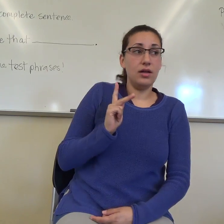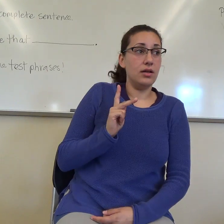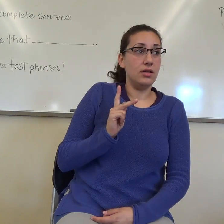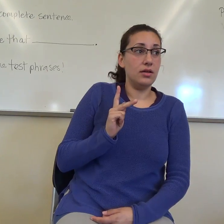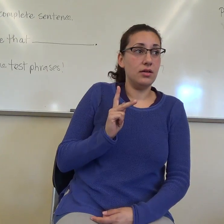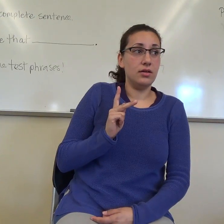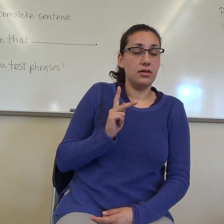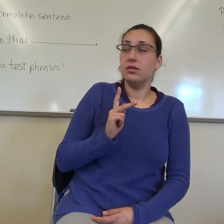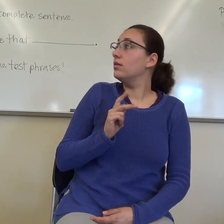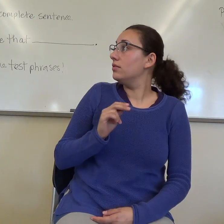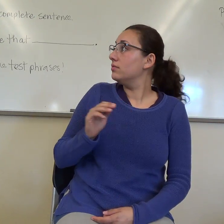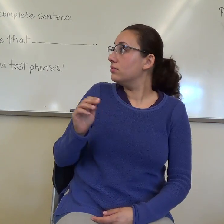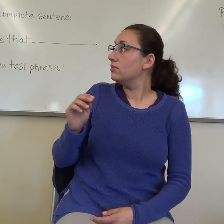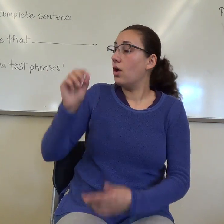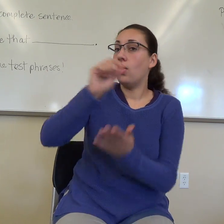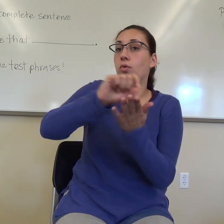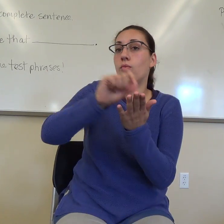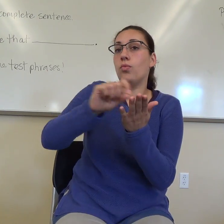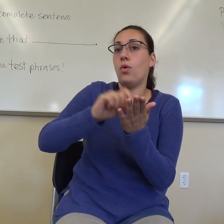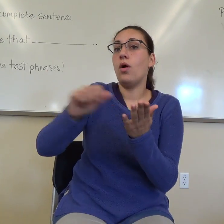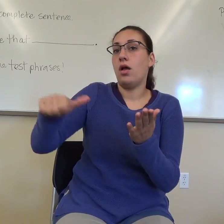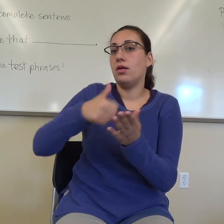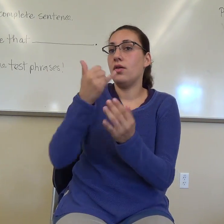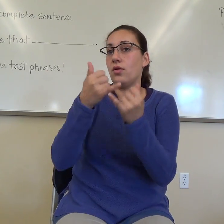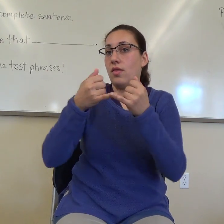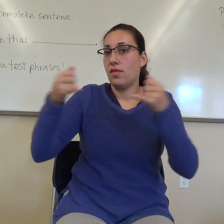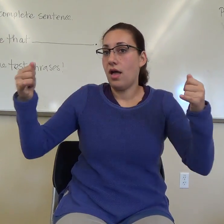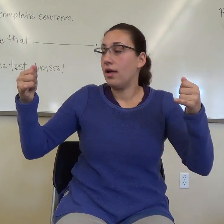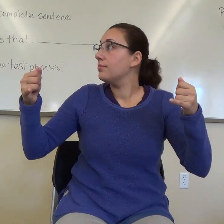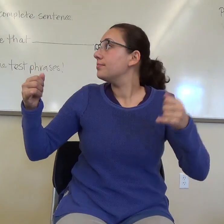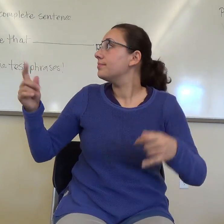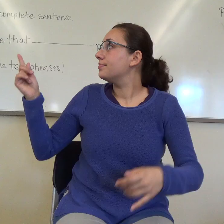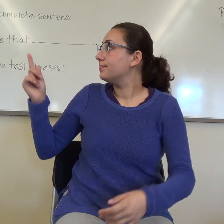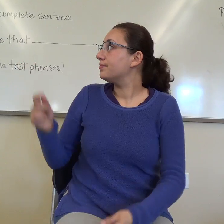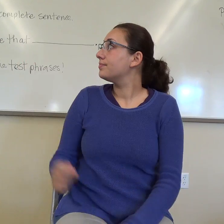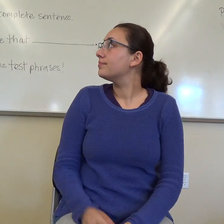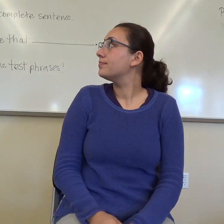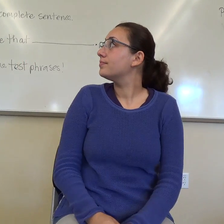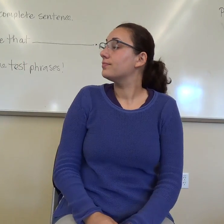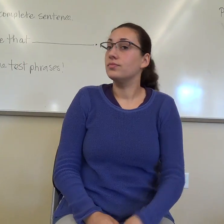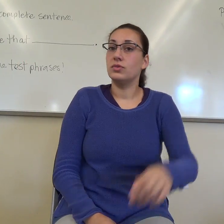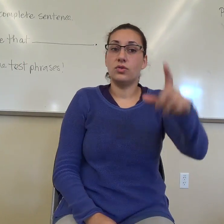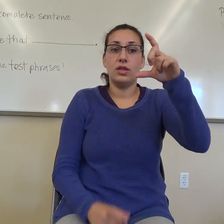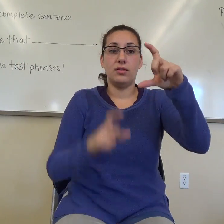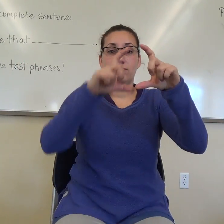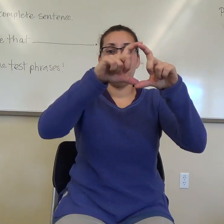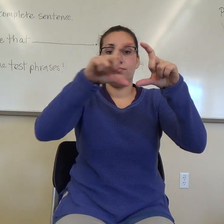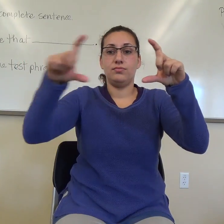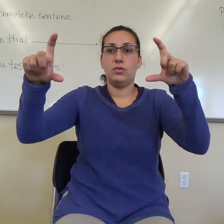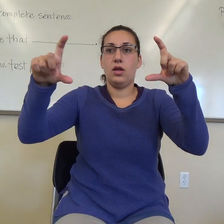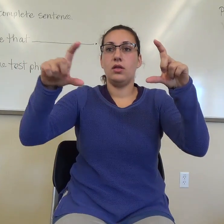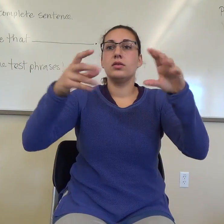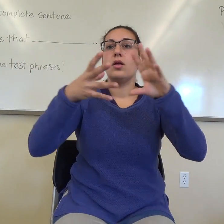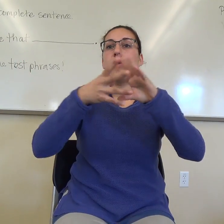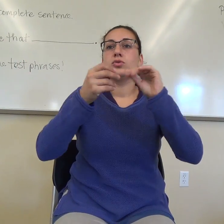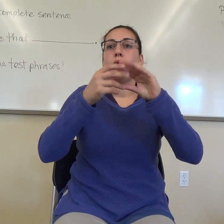here, okay? So this is up to the Battle of Puebla, and then this is what